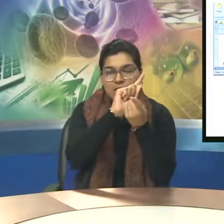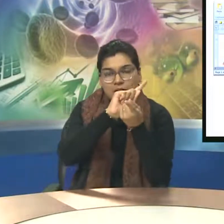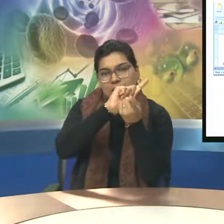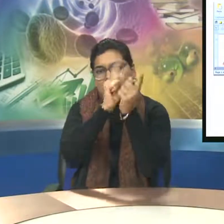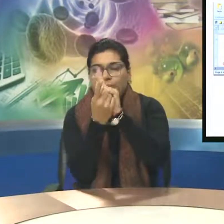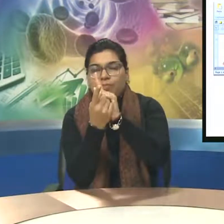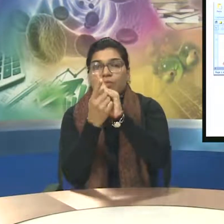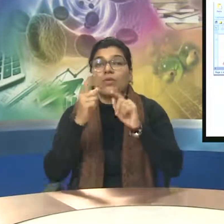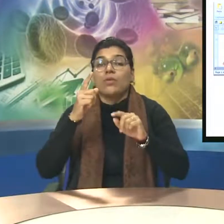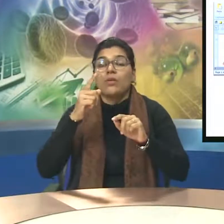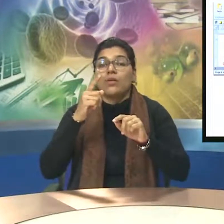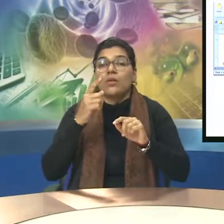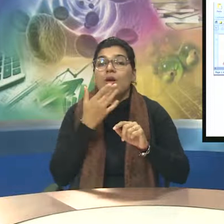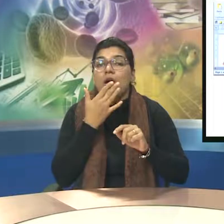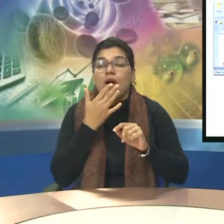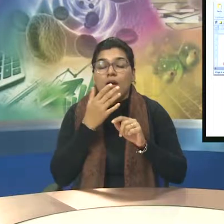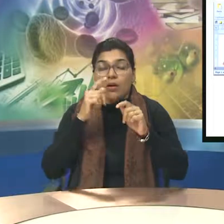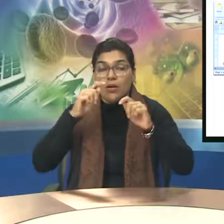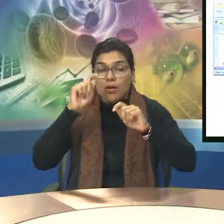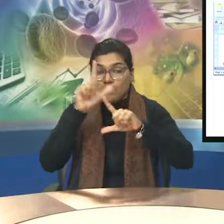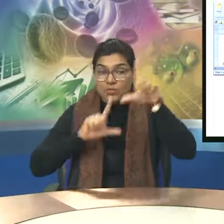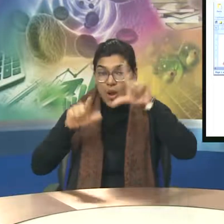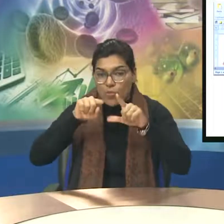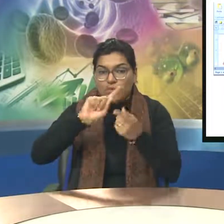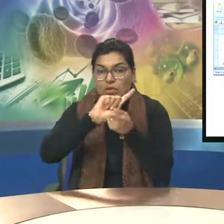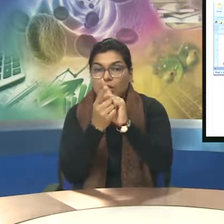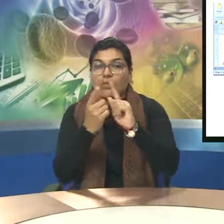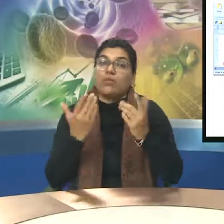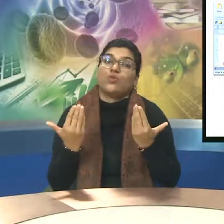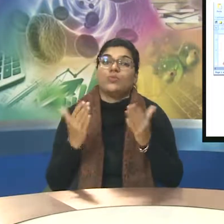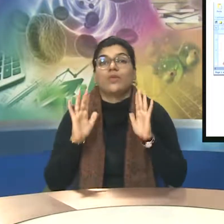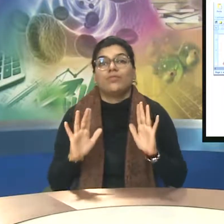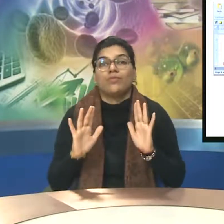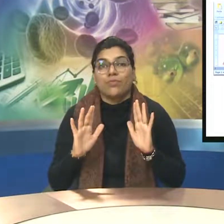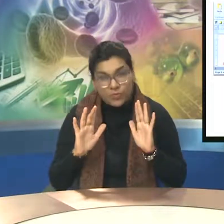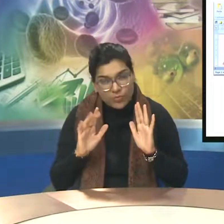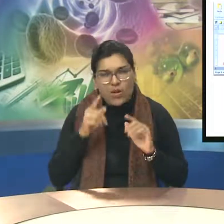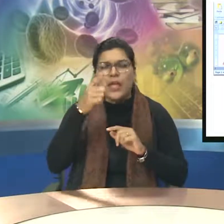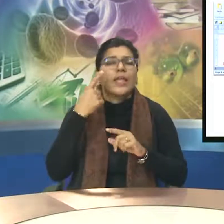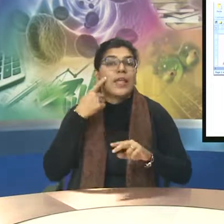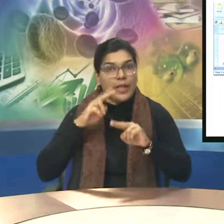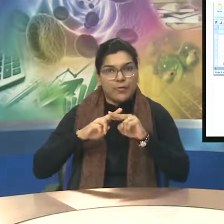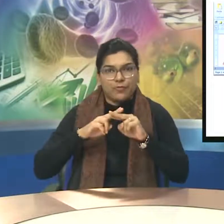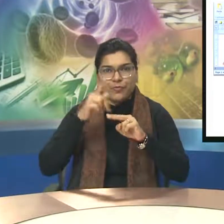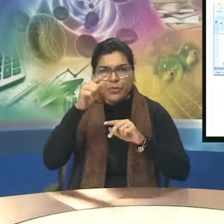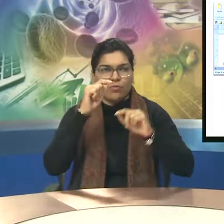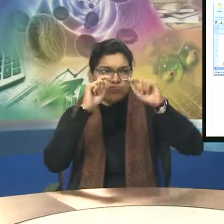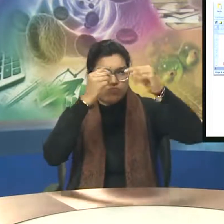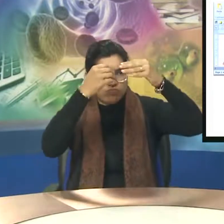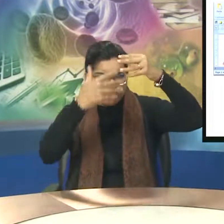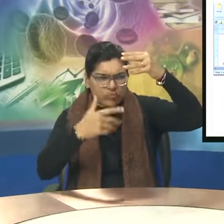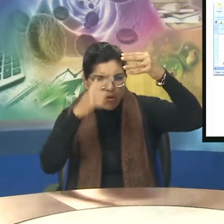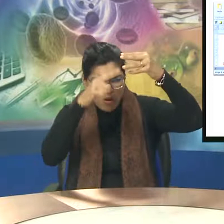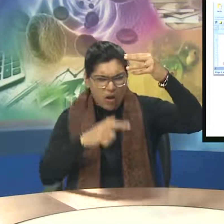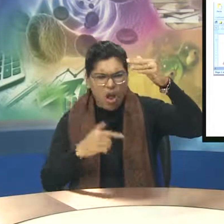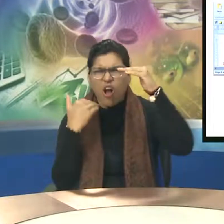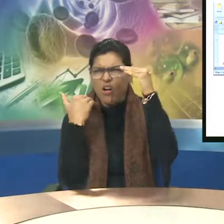of fonts available in front of us. We can choose